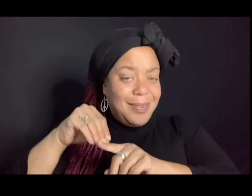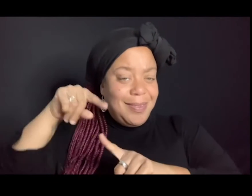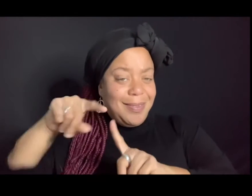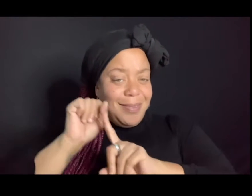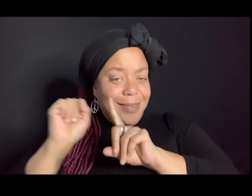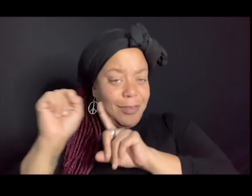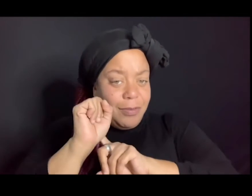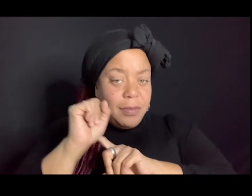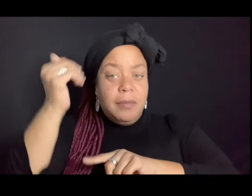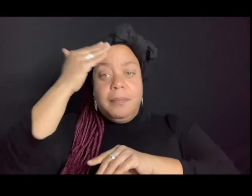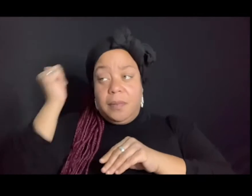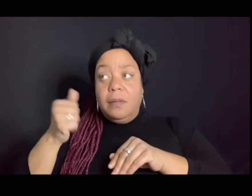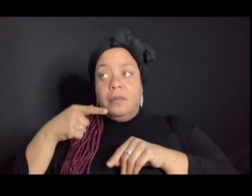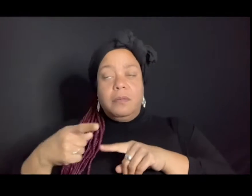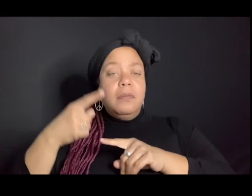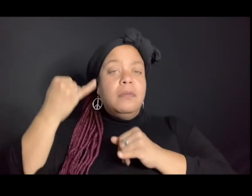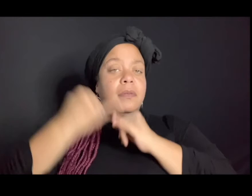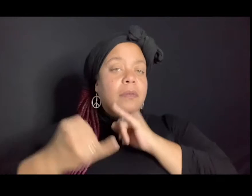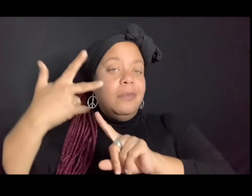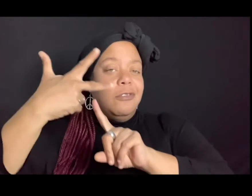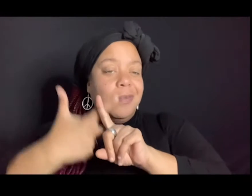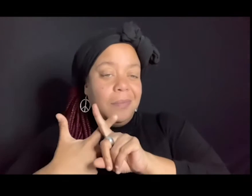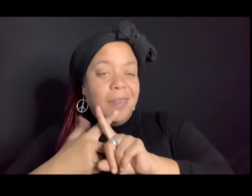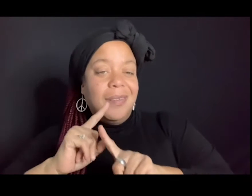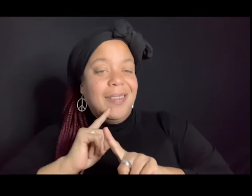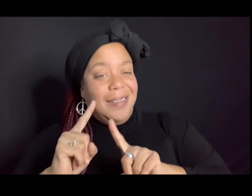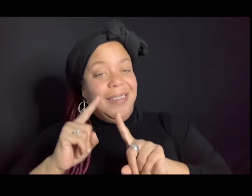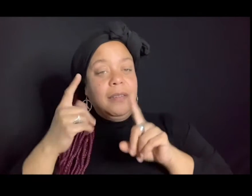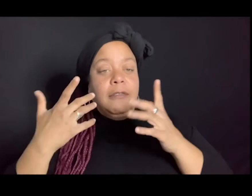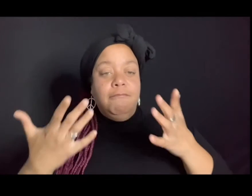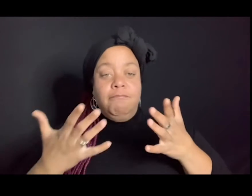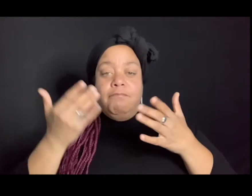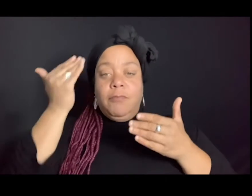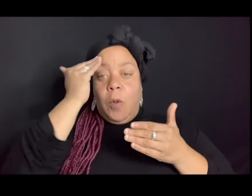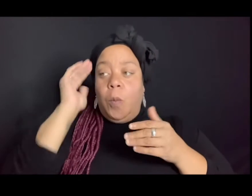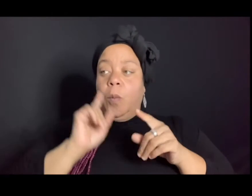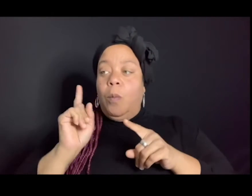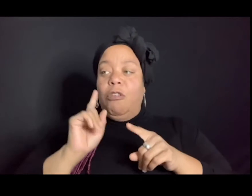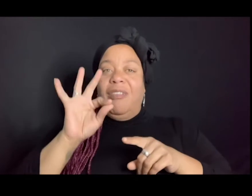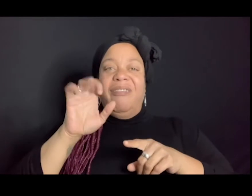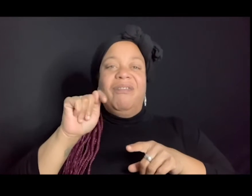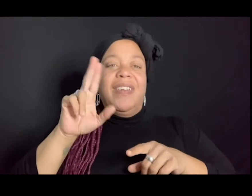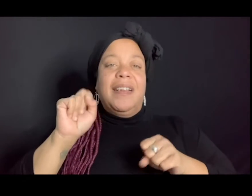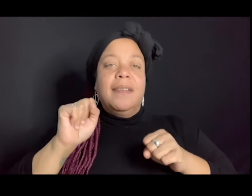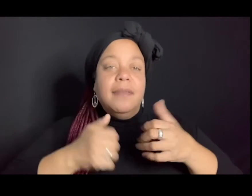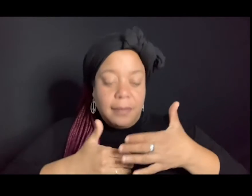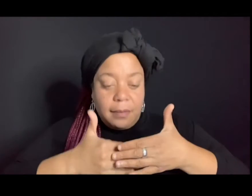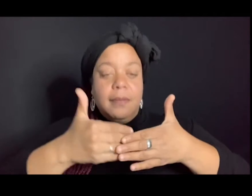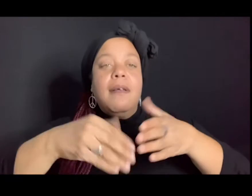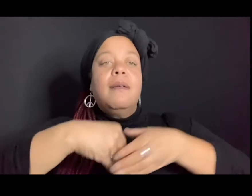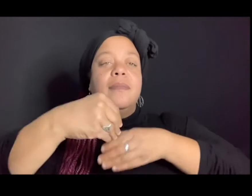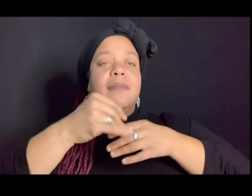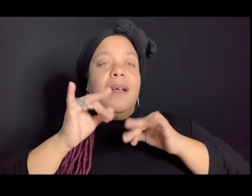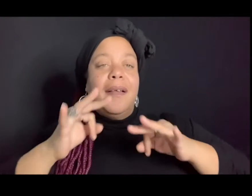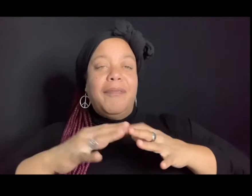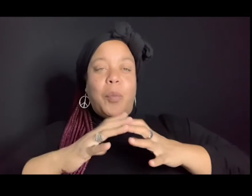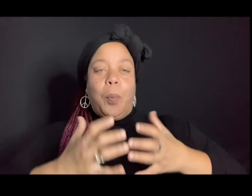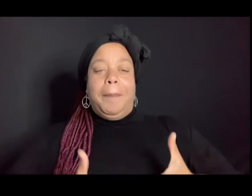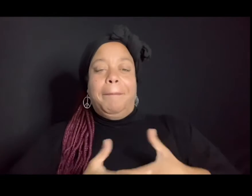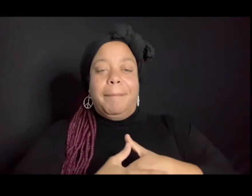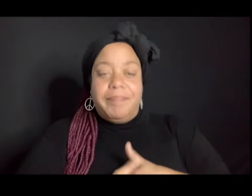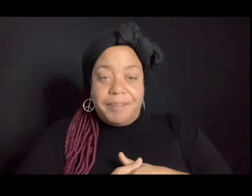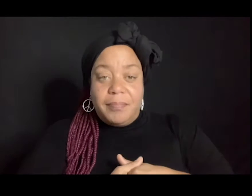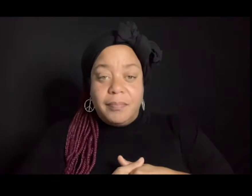this scenario because at the third trimester, it is known that a fetus can live outside of the womb. And oftentimes